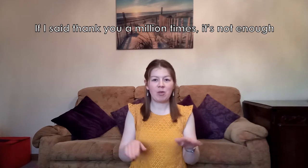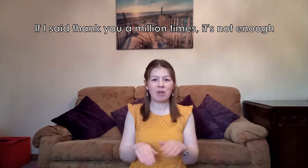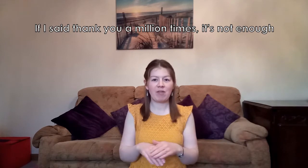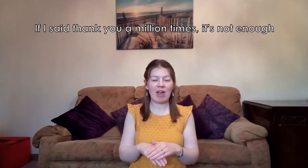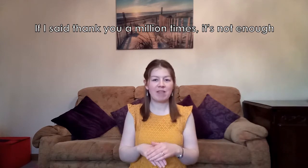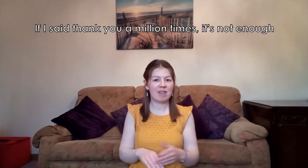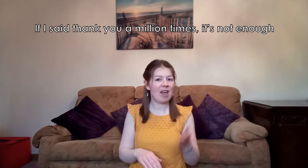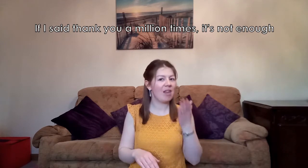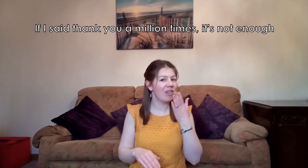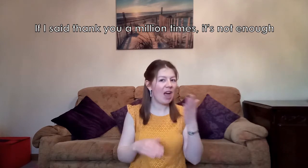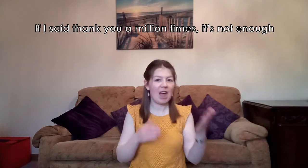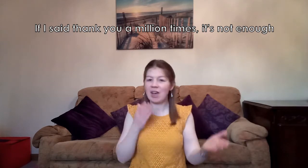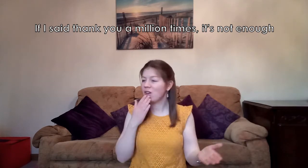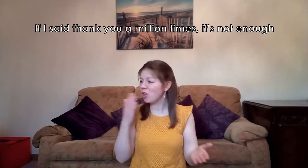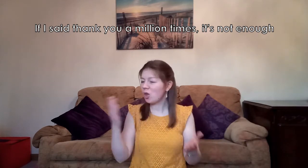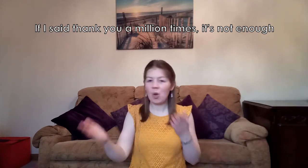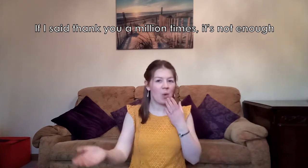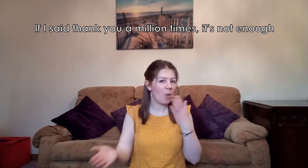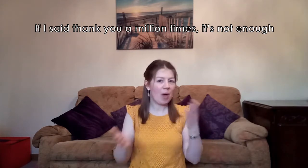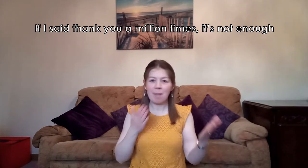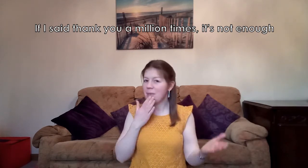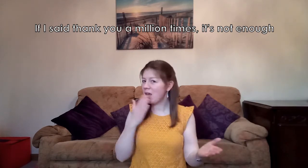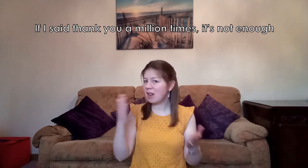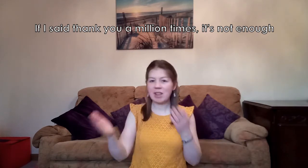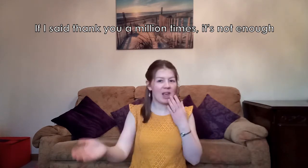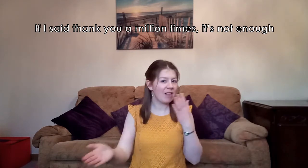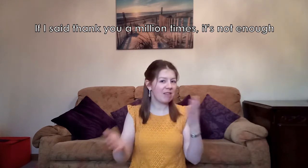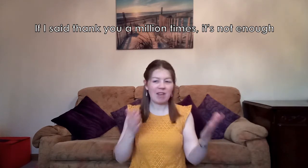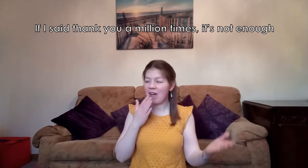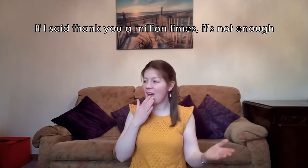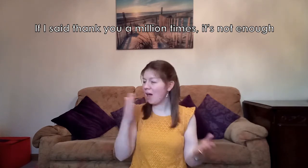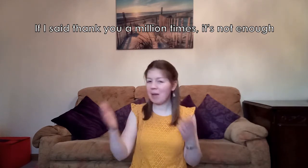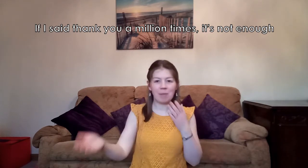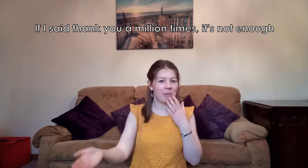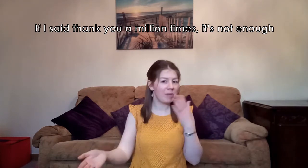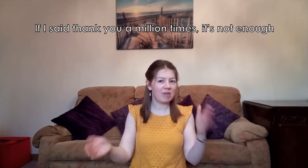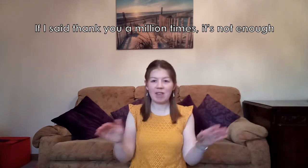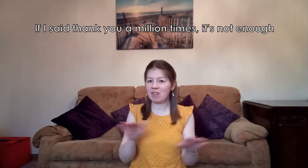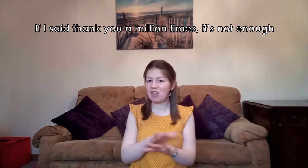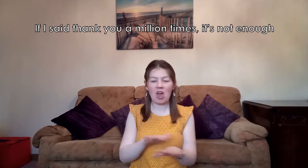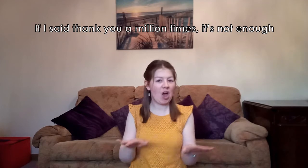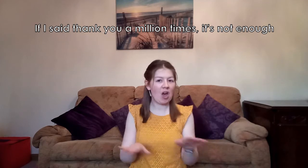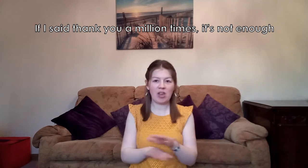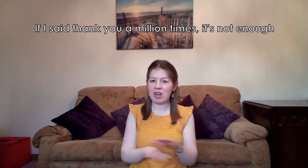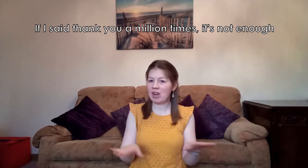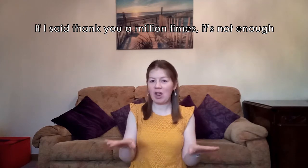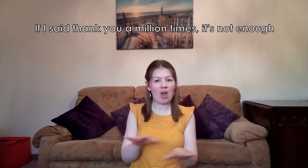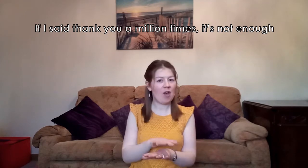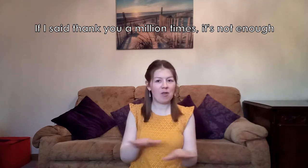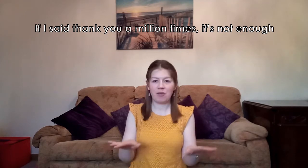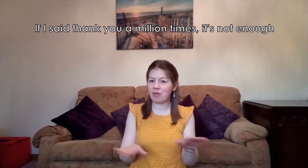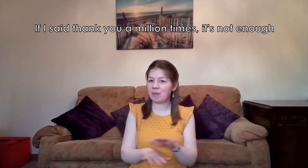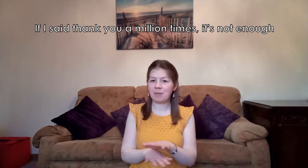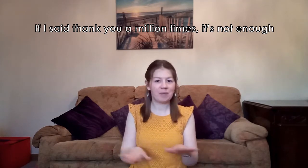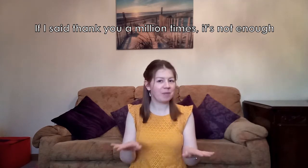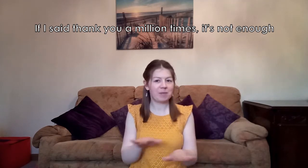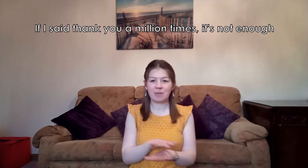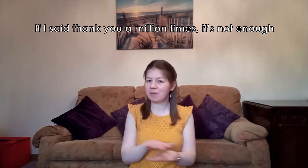If I said thank you a million times, it's not enough.